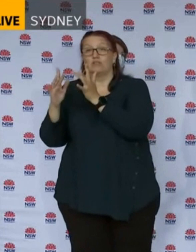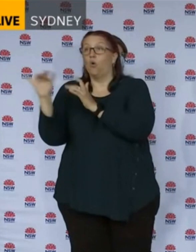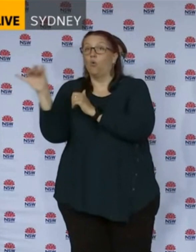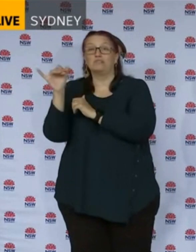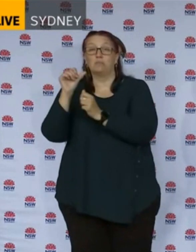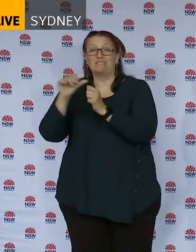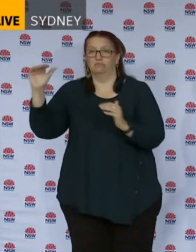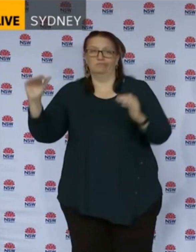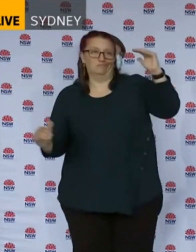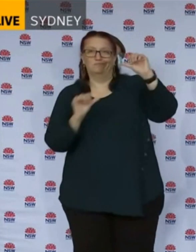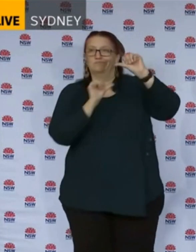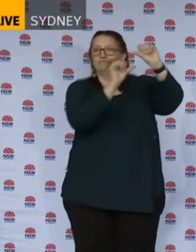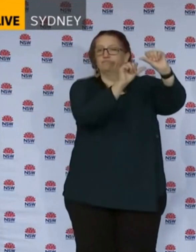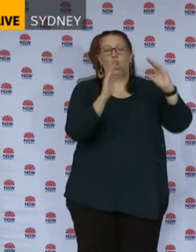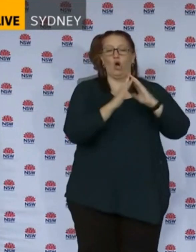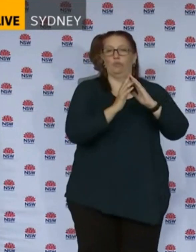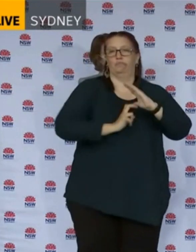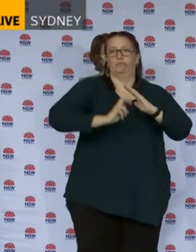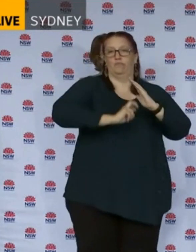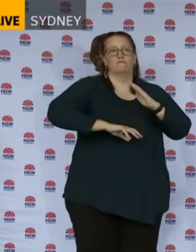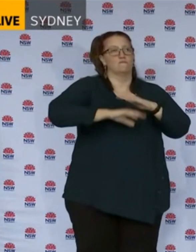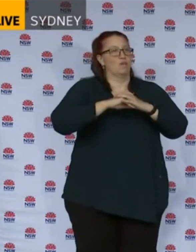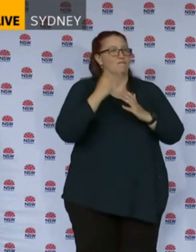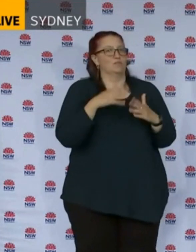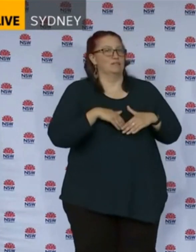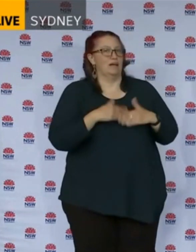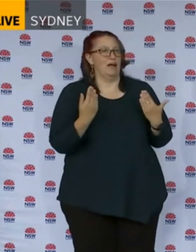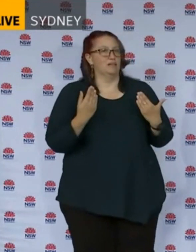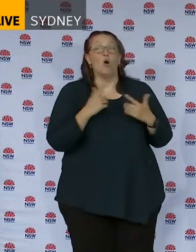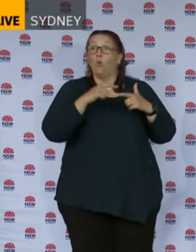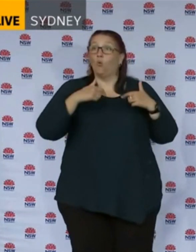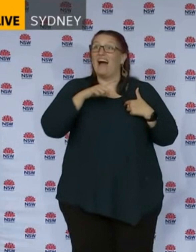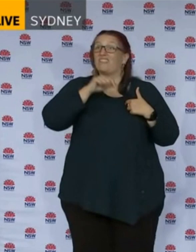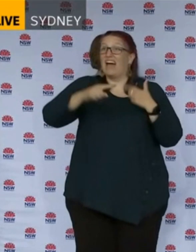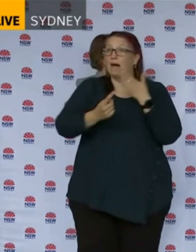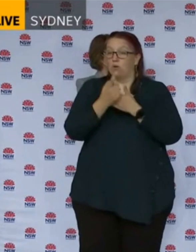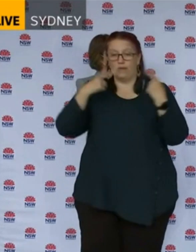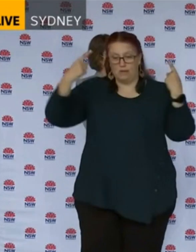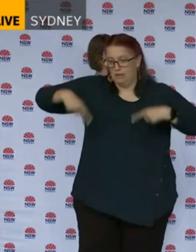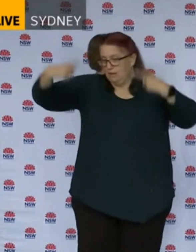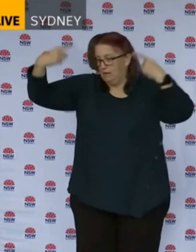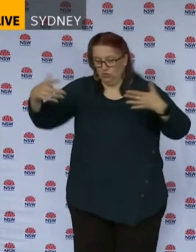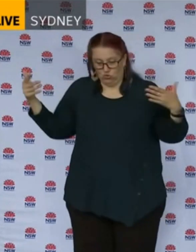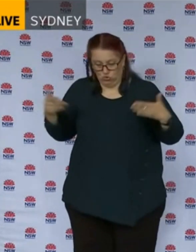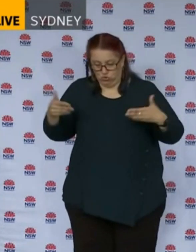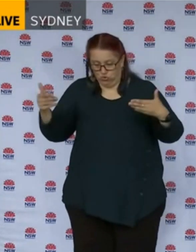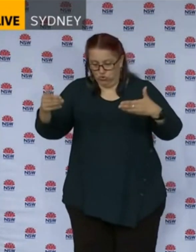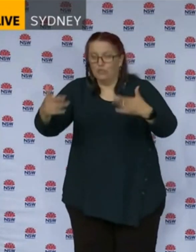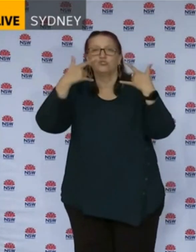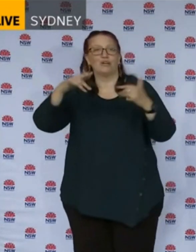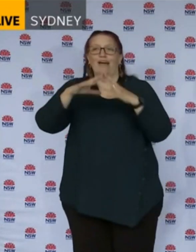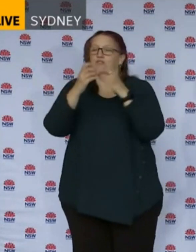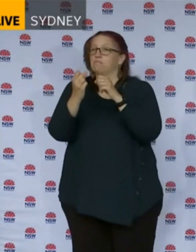reconciliation process to make sure that no other people are impacted. How many other people in the community, how many other close contacts?